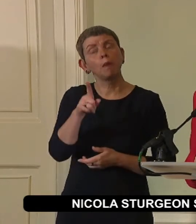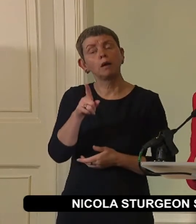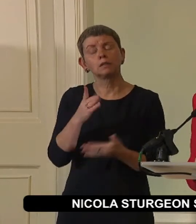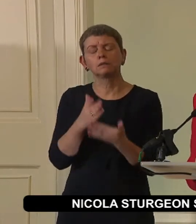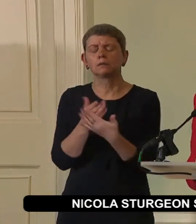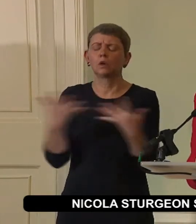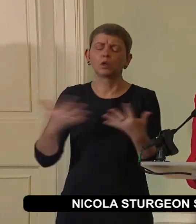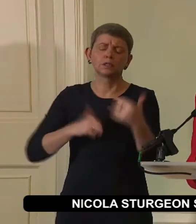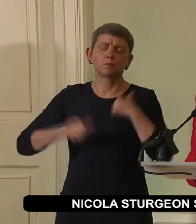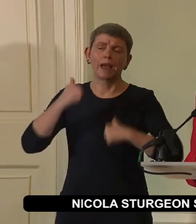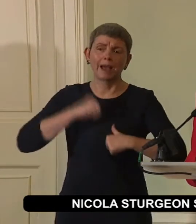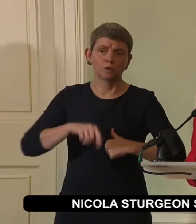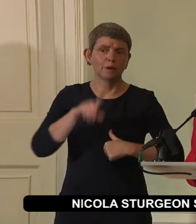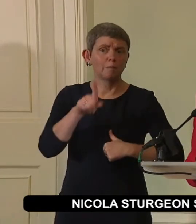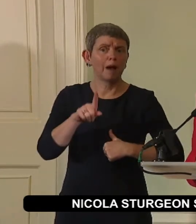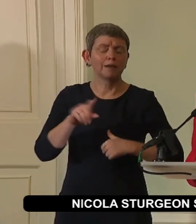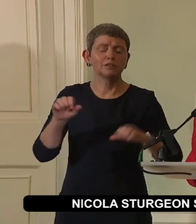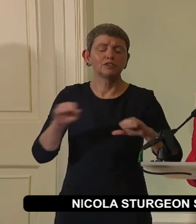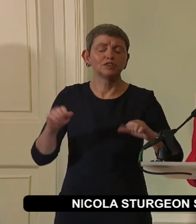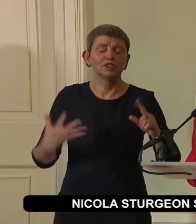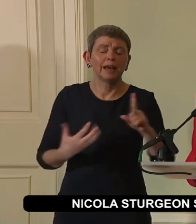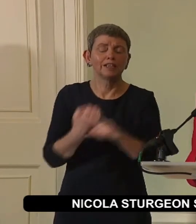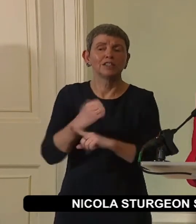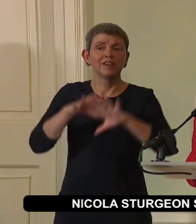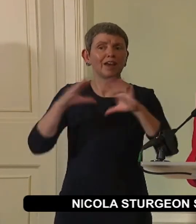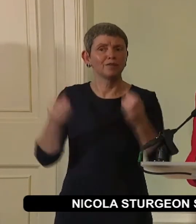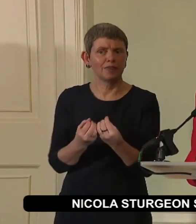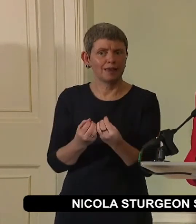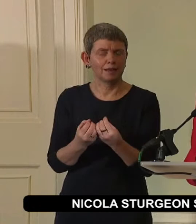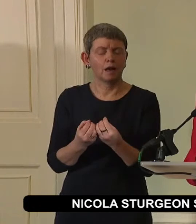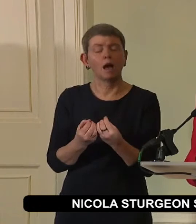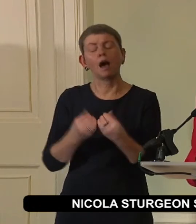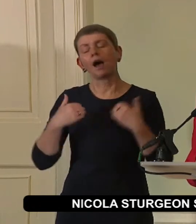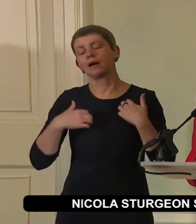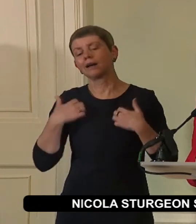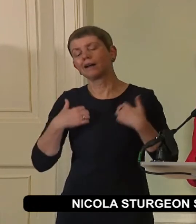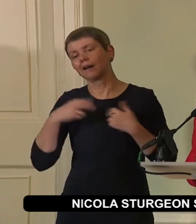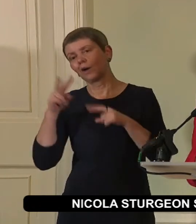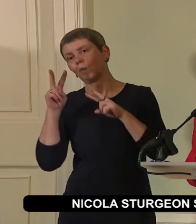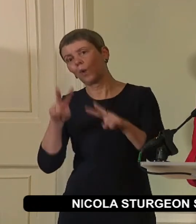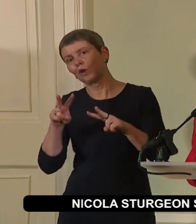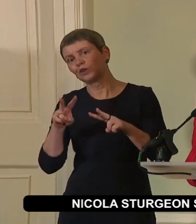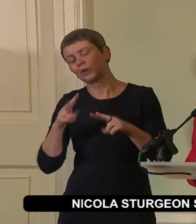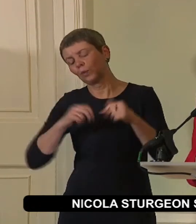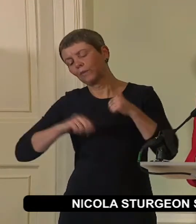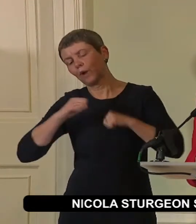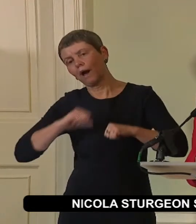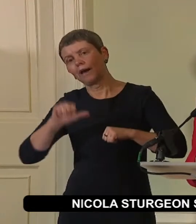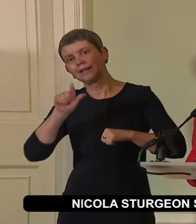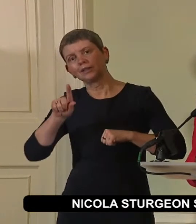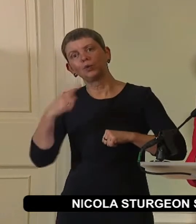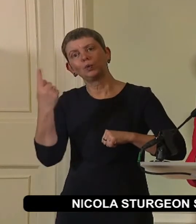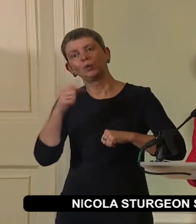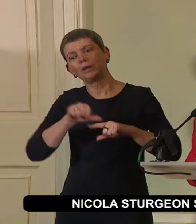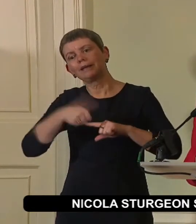so much more to be done. I look forward to watching with pride as my successor picks up the